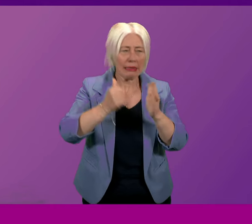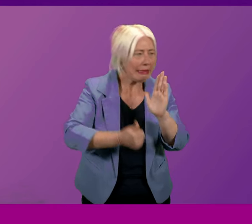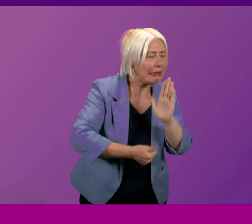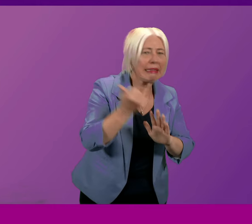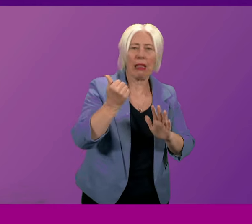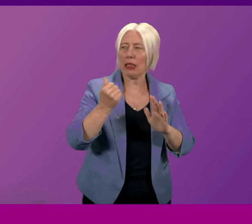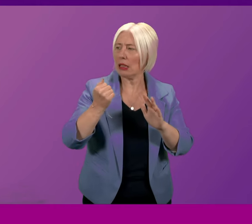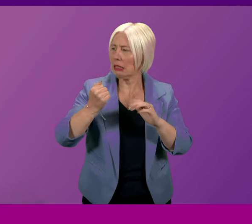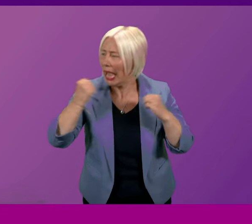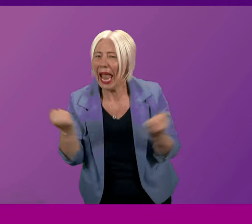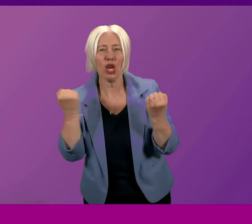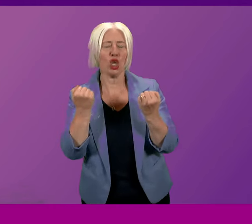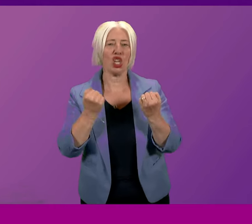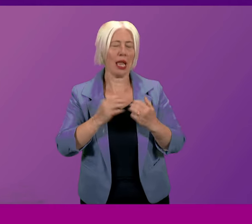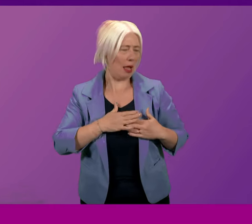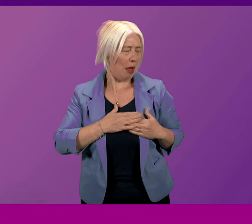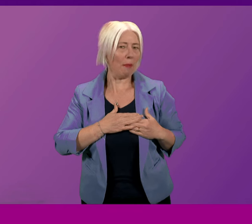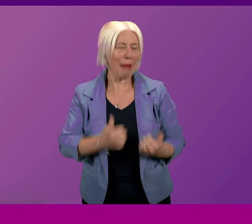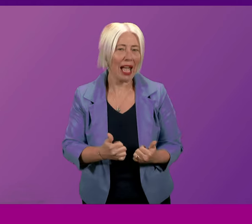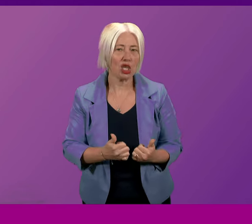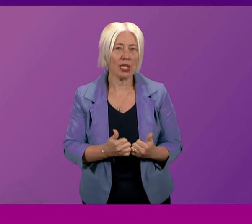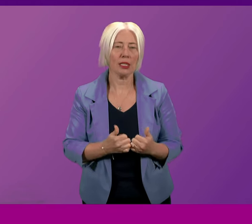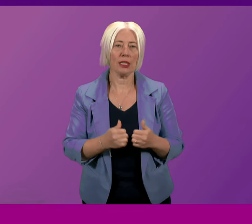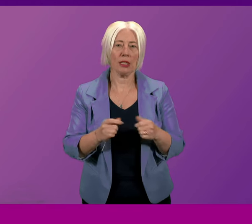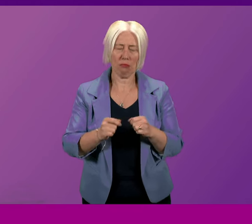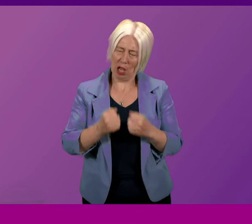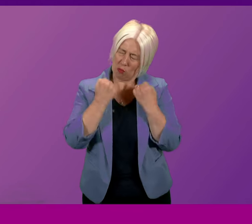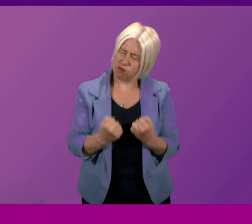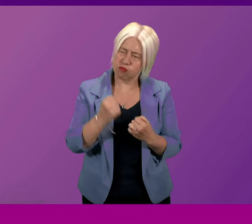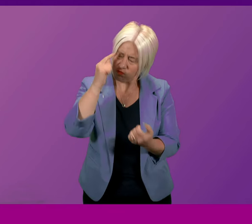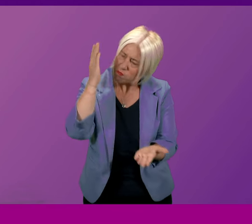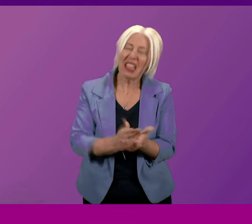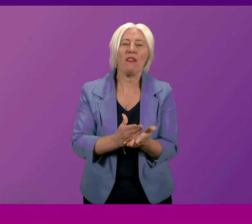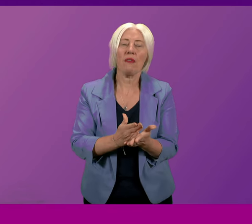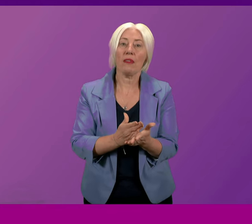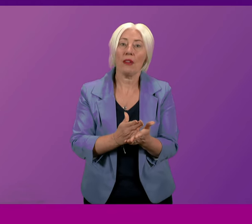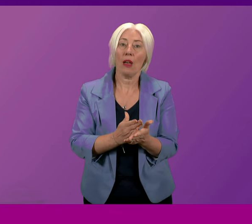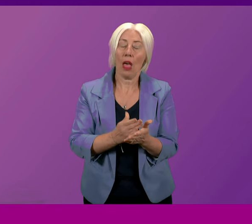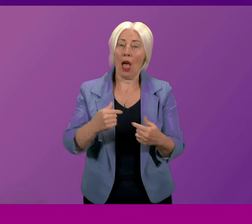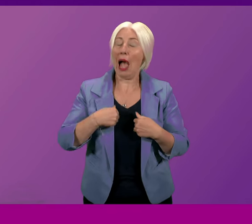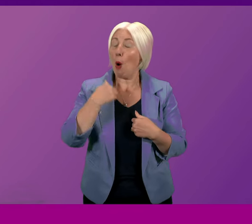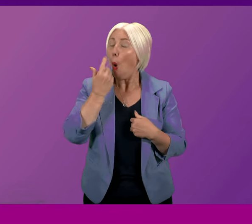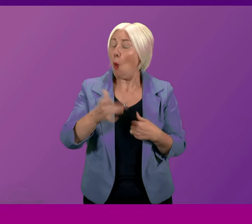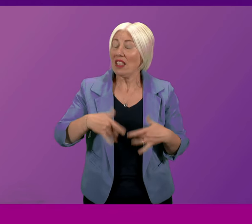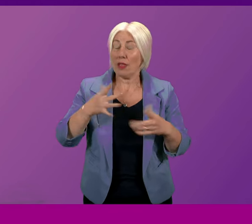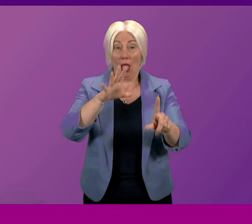energy, passions, and frequently deeply held beliefs never cease to inspire me.